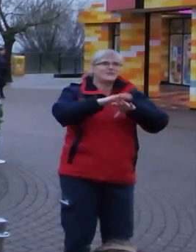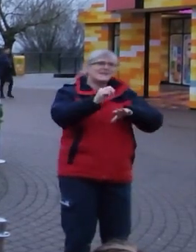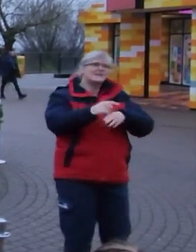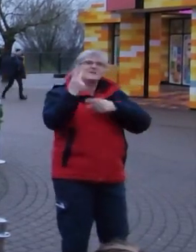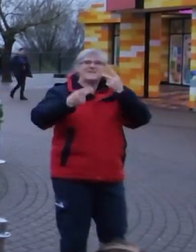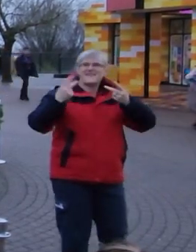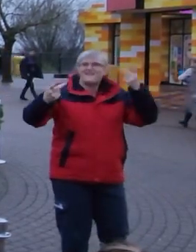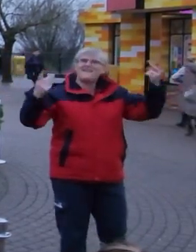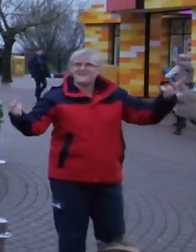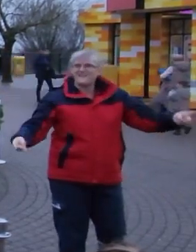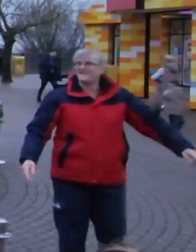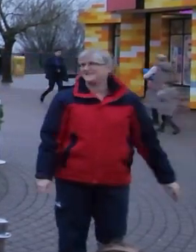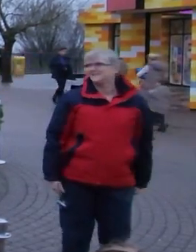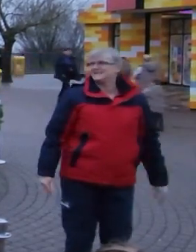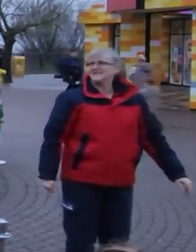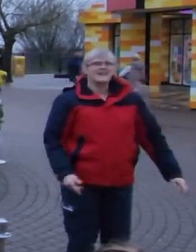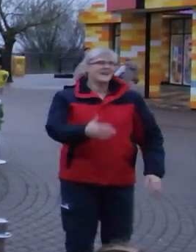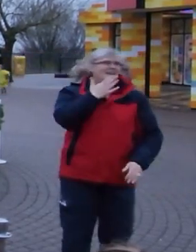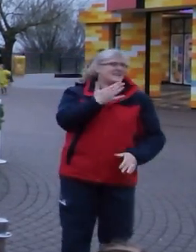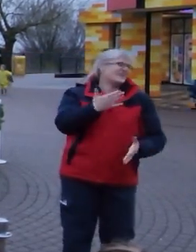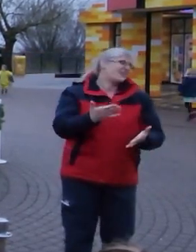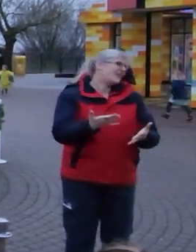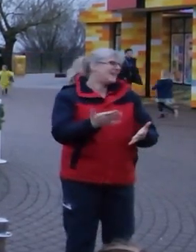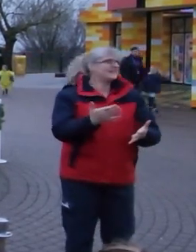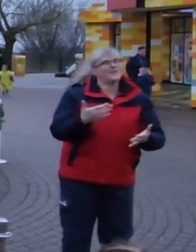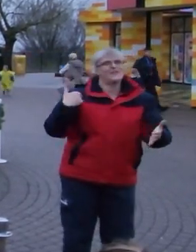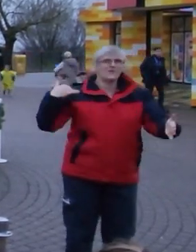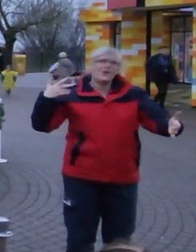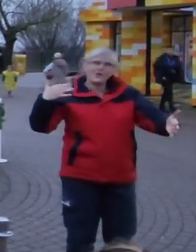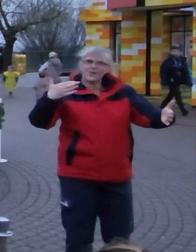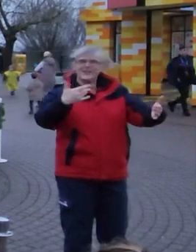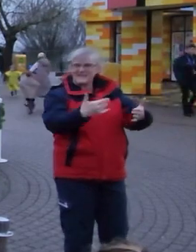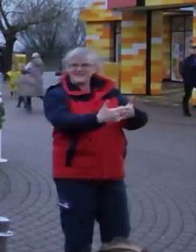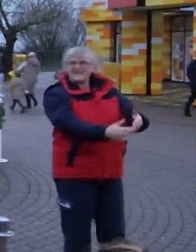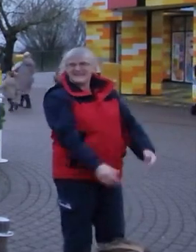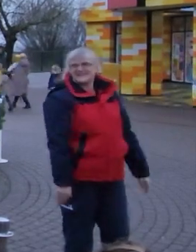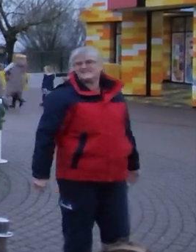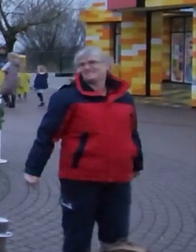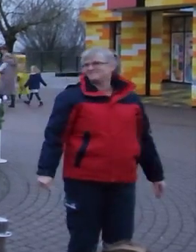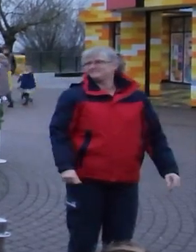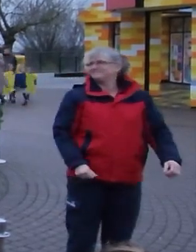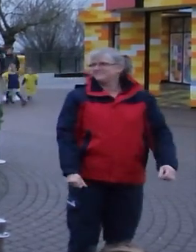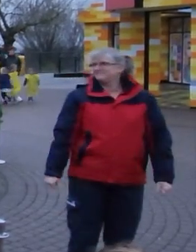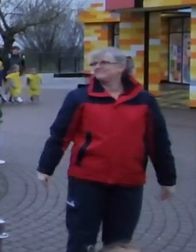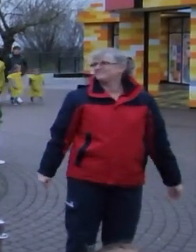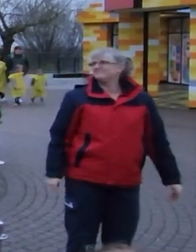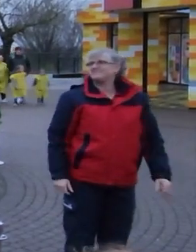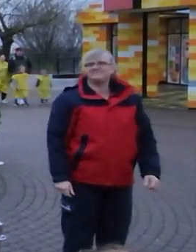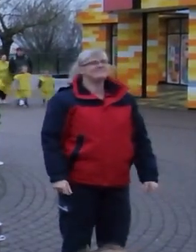my Christmas song I'd like to thank you for the year